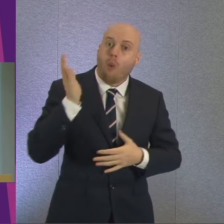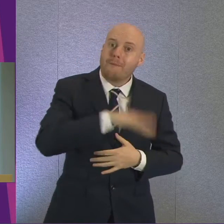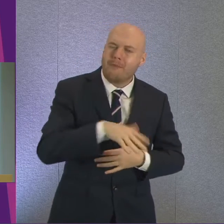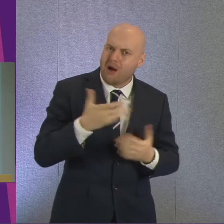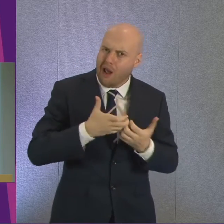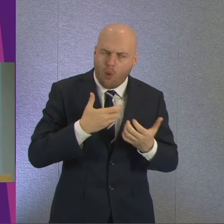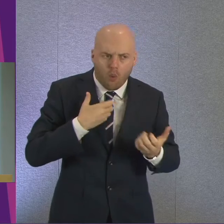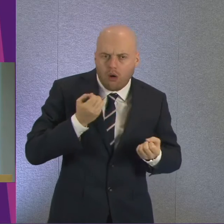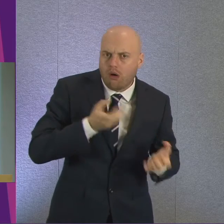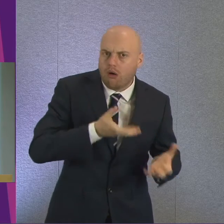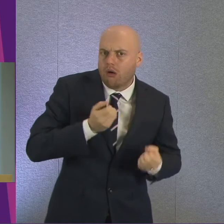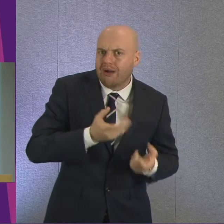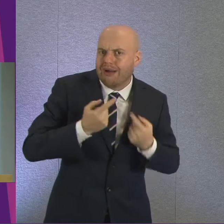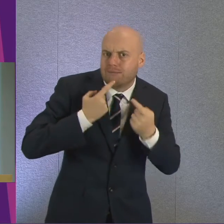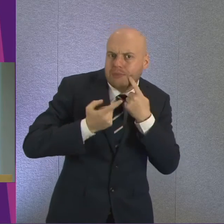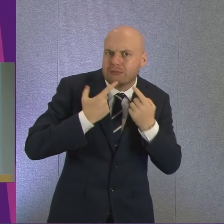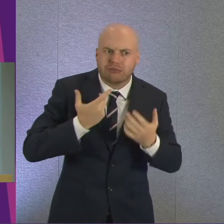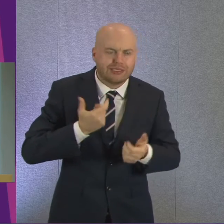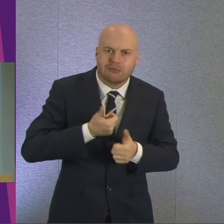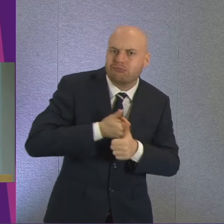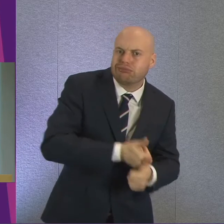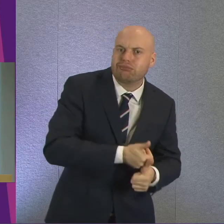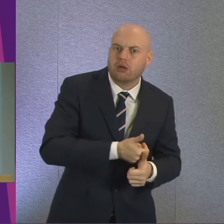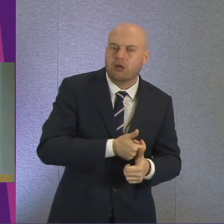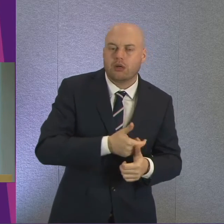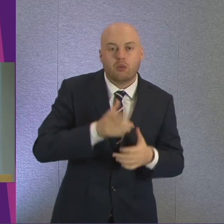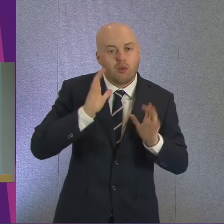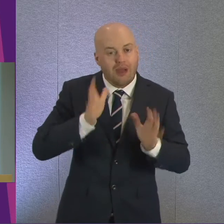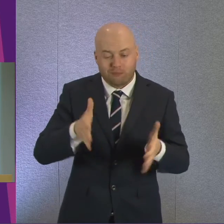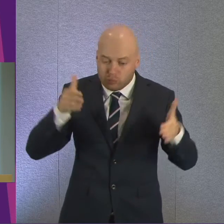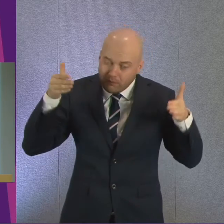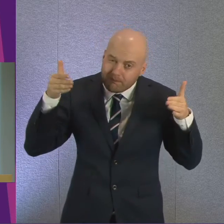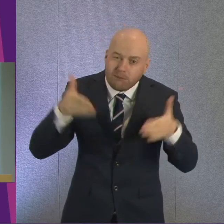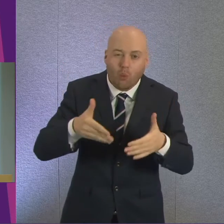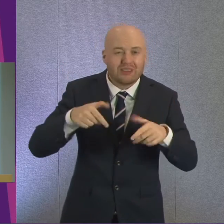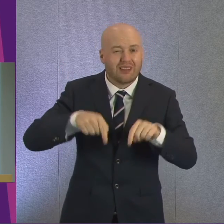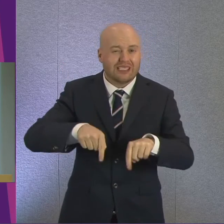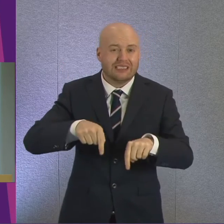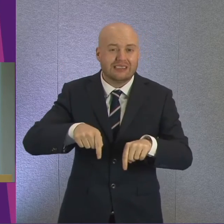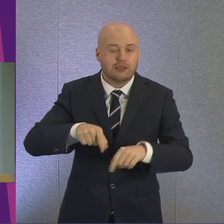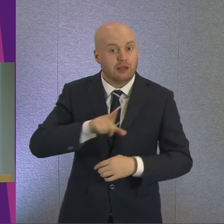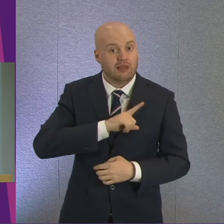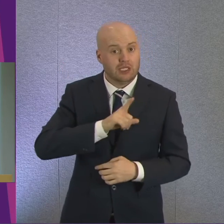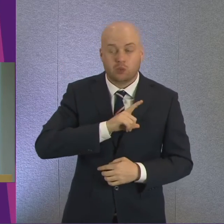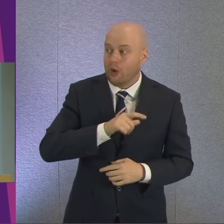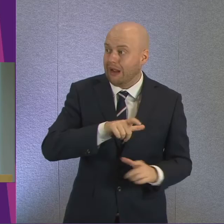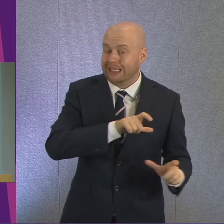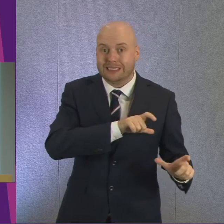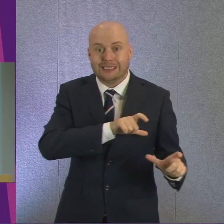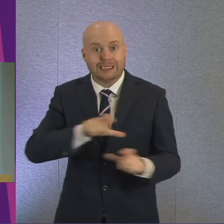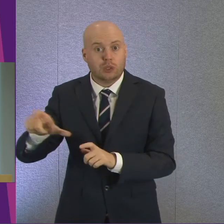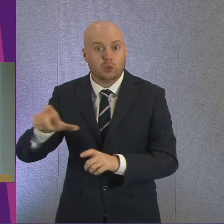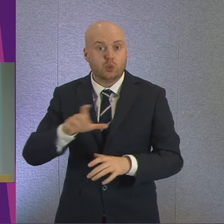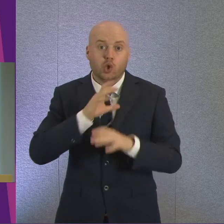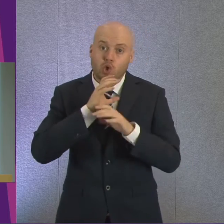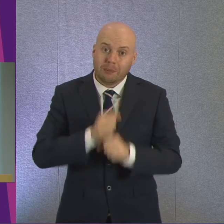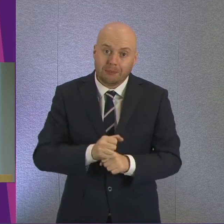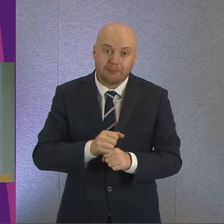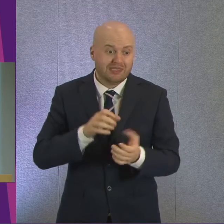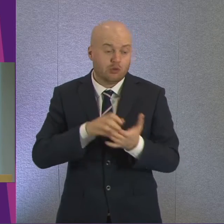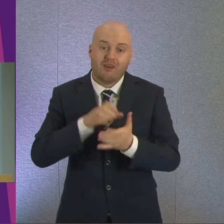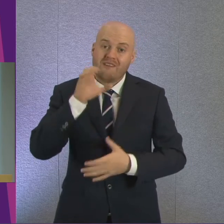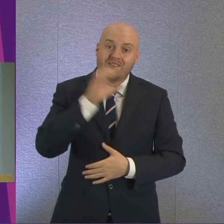a strong focus on equity and excellence, and that is why we are continuing with our commitment to invest £182 million